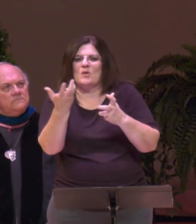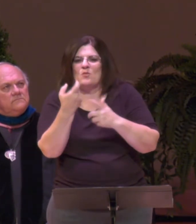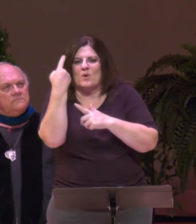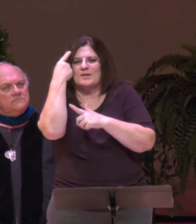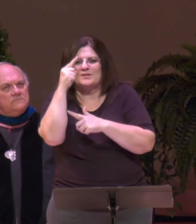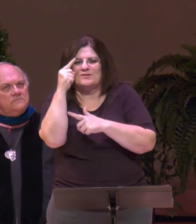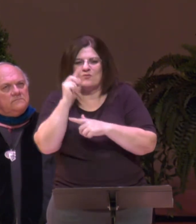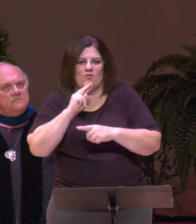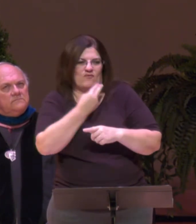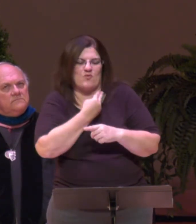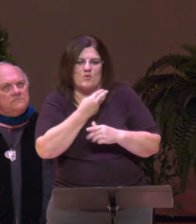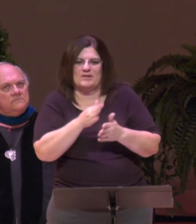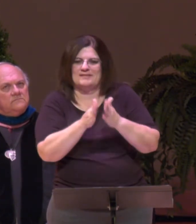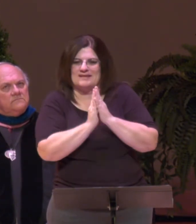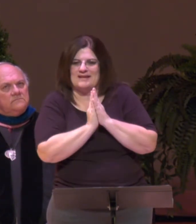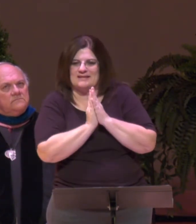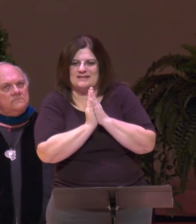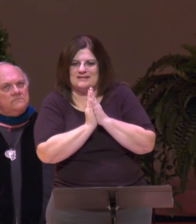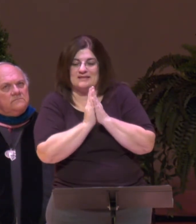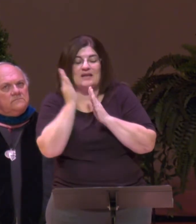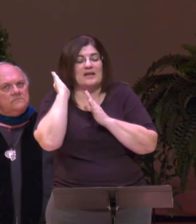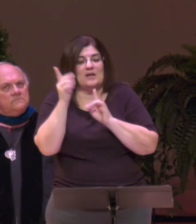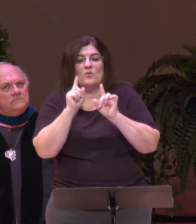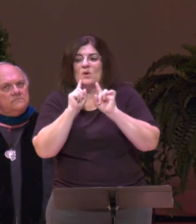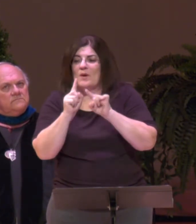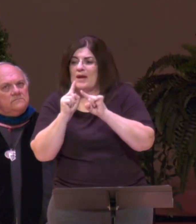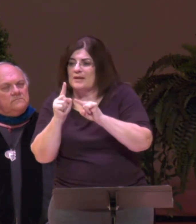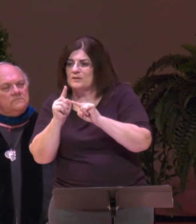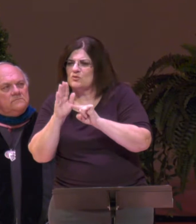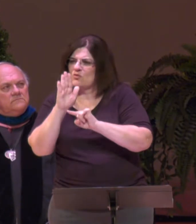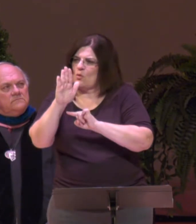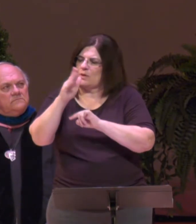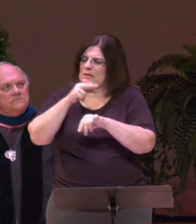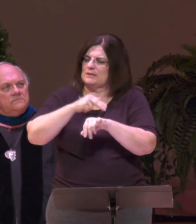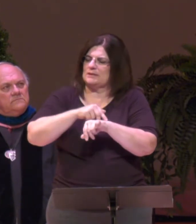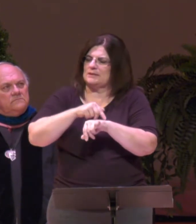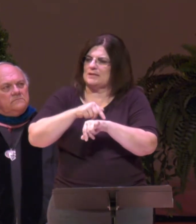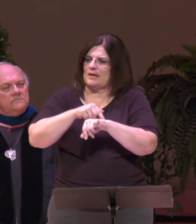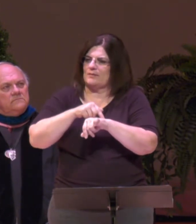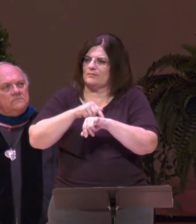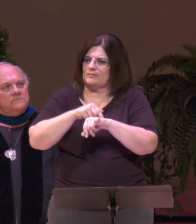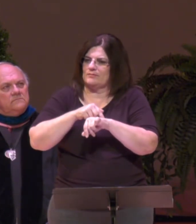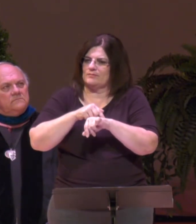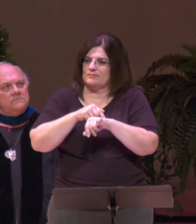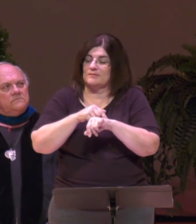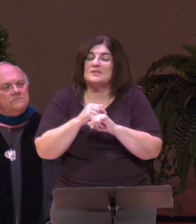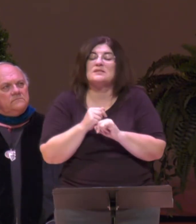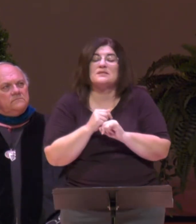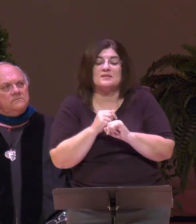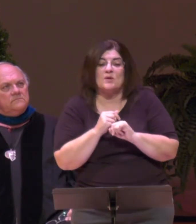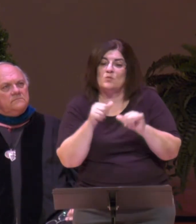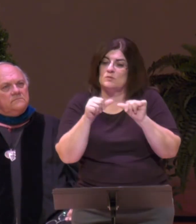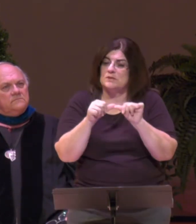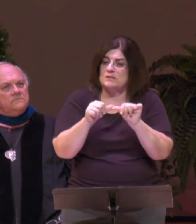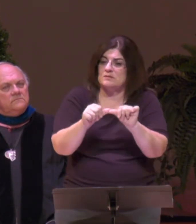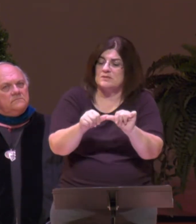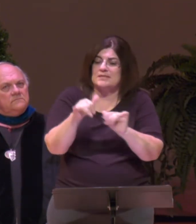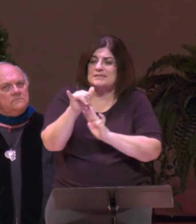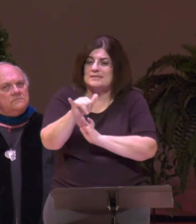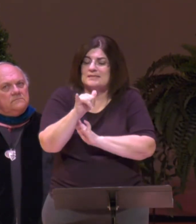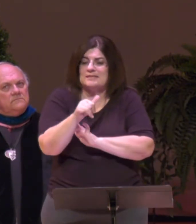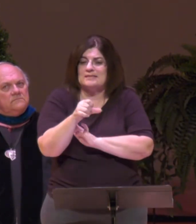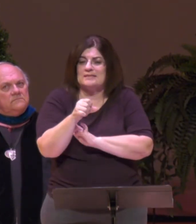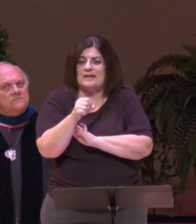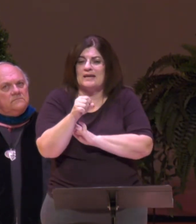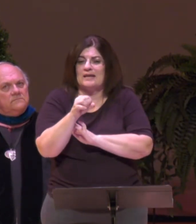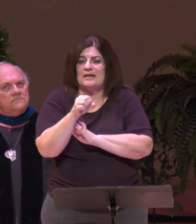And he'll answer in his own way, in his own time. Yes, being always faithful can be tough,